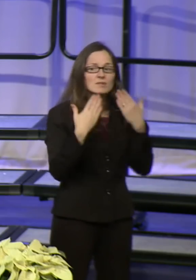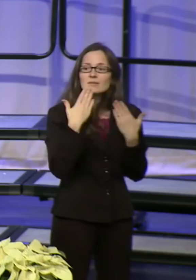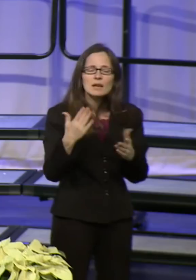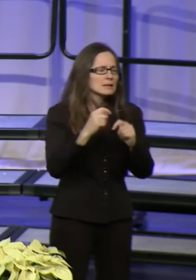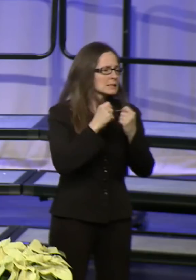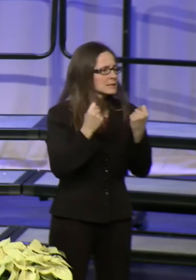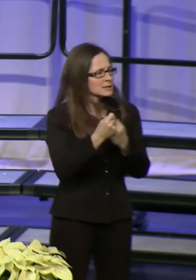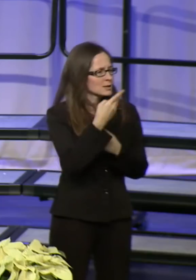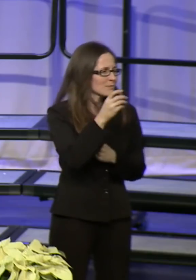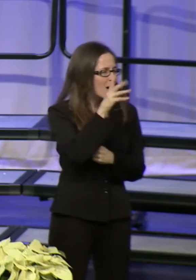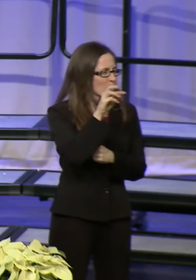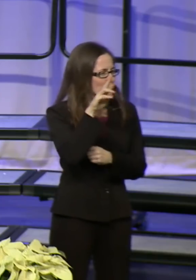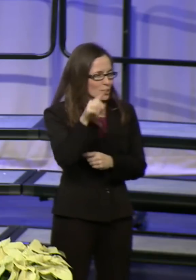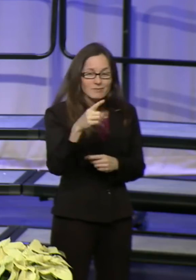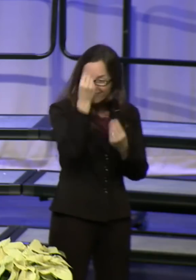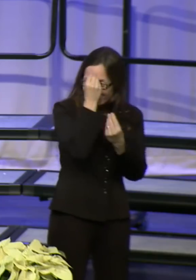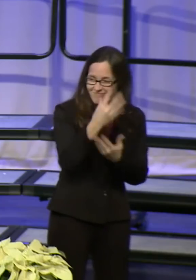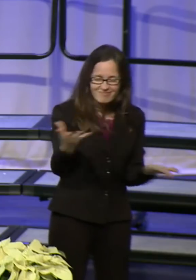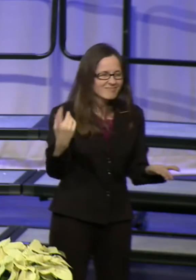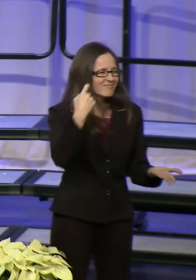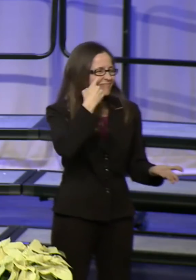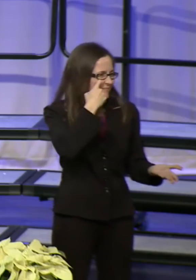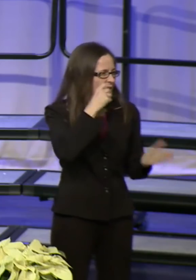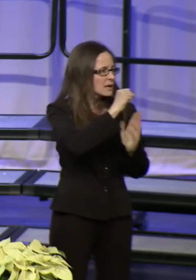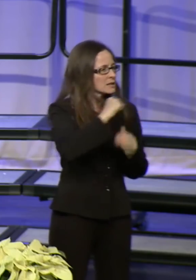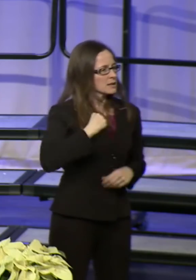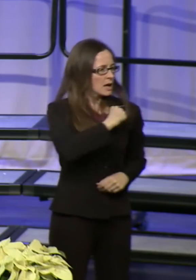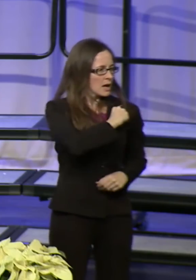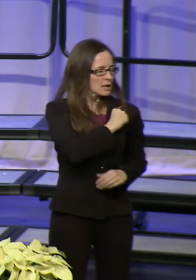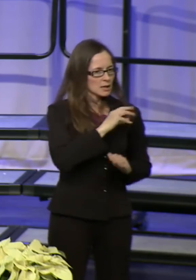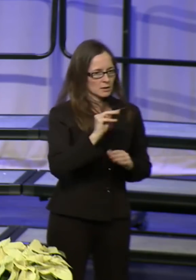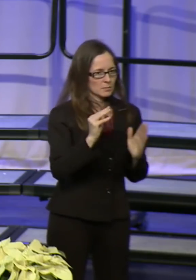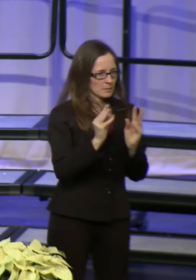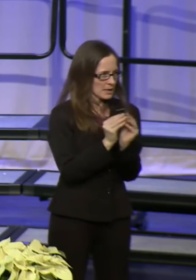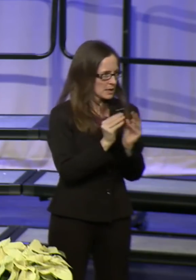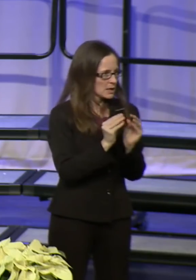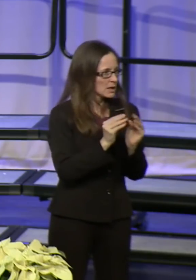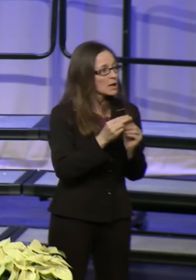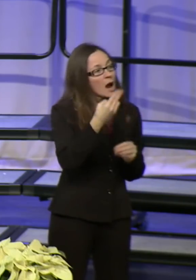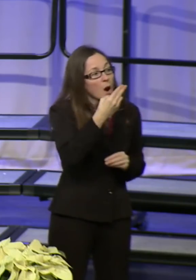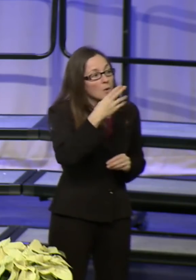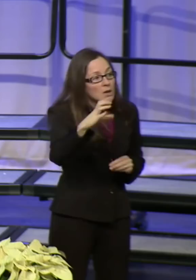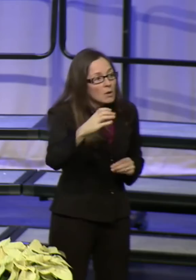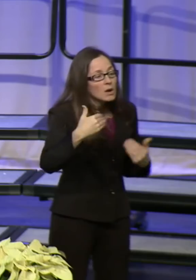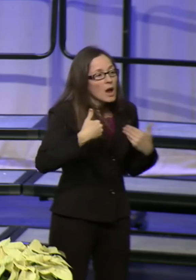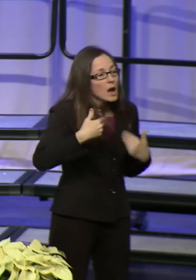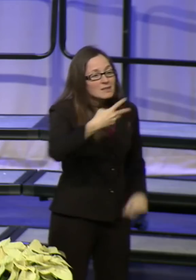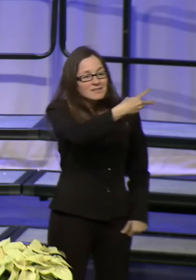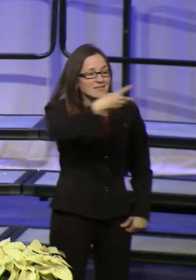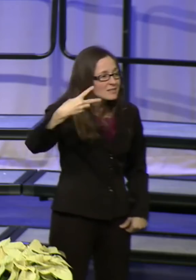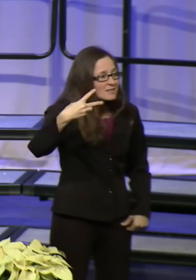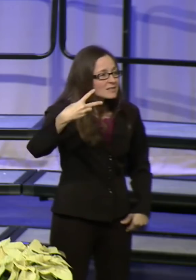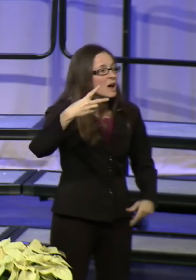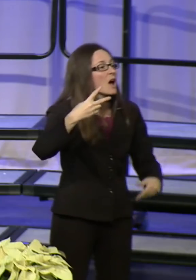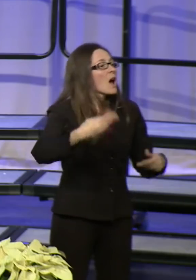Saturday at the Democratic State Central Committee meeting, it was announced that Howard County had the second highest get out the vote in the state of Maryland.